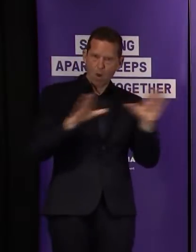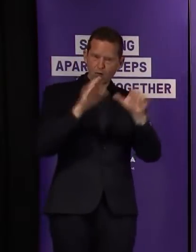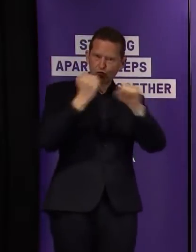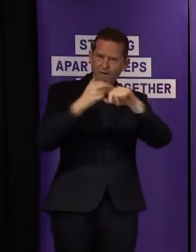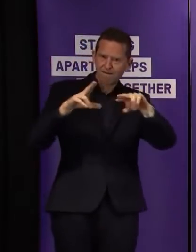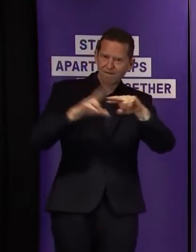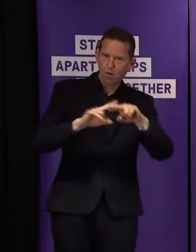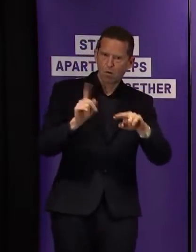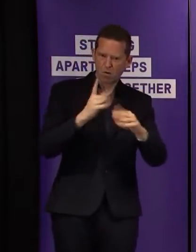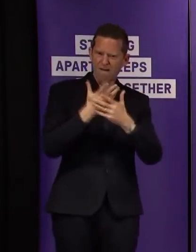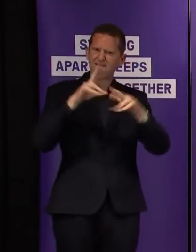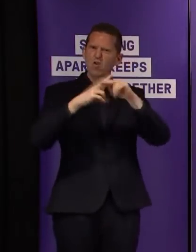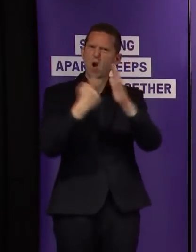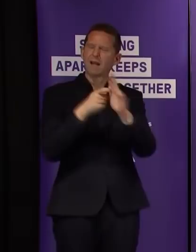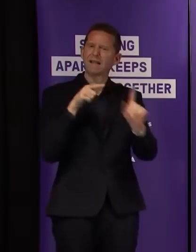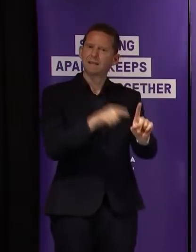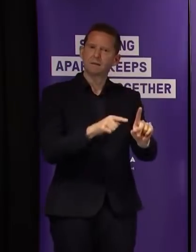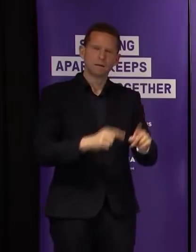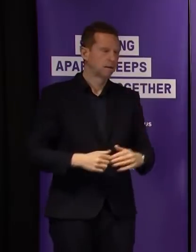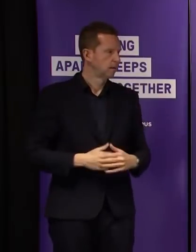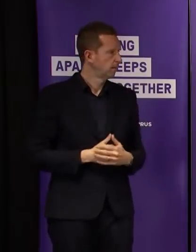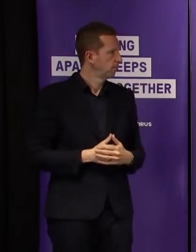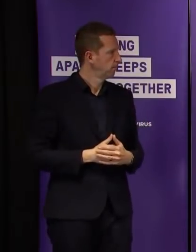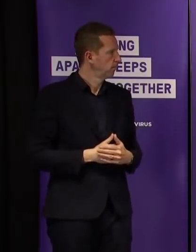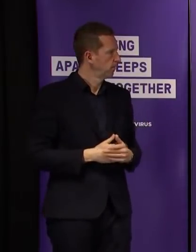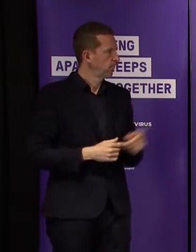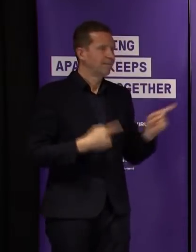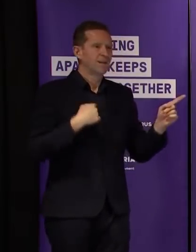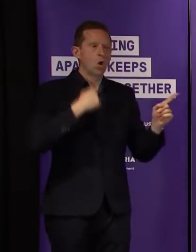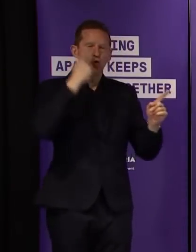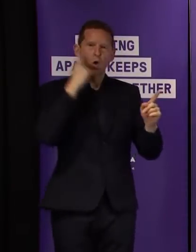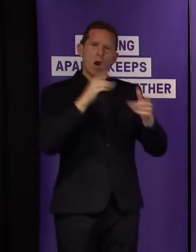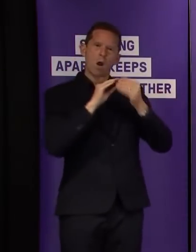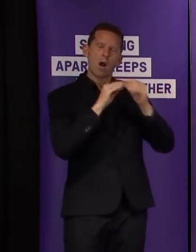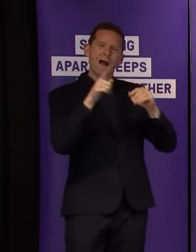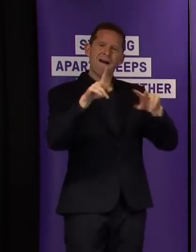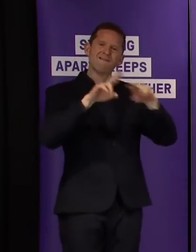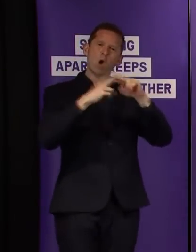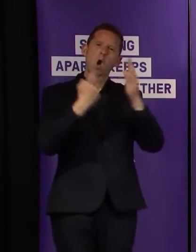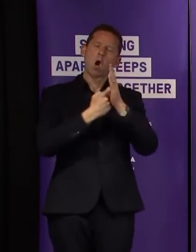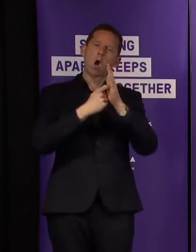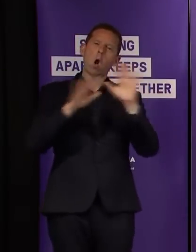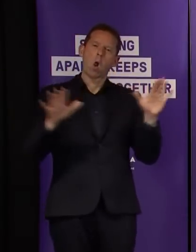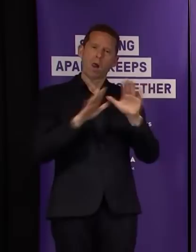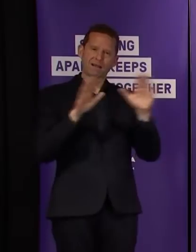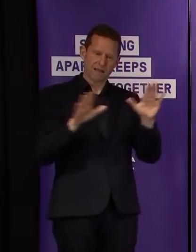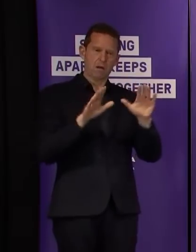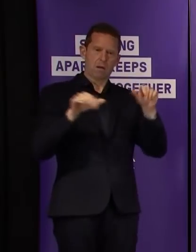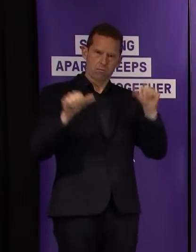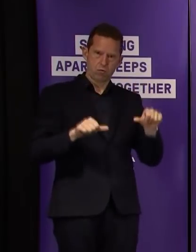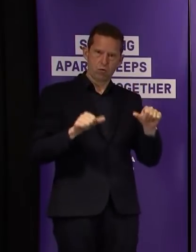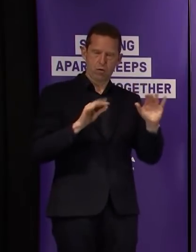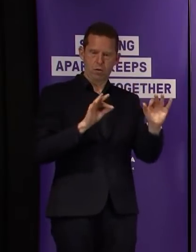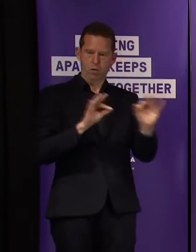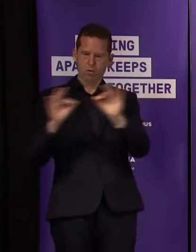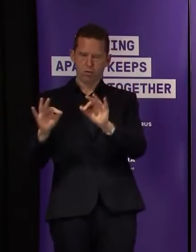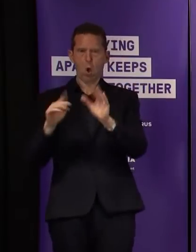I've tried to confirm as clearly as I can that the Grand Final Friday public holiday will be occurring on Grand Final Friday.